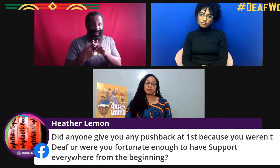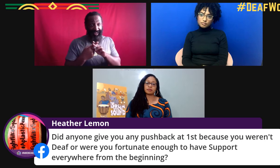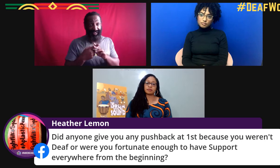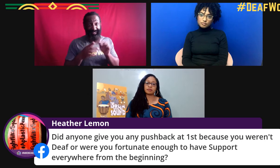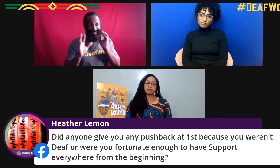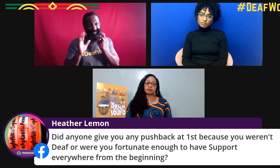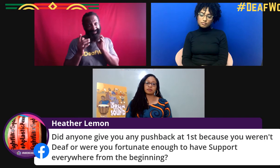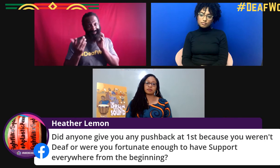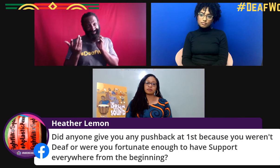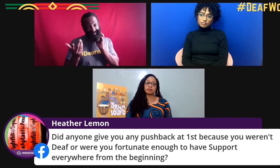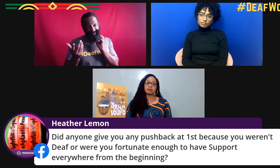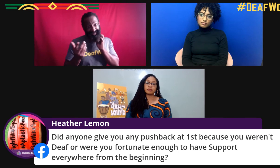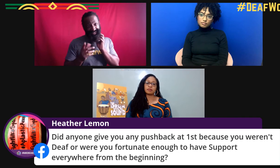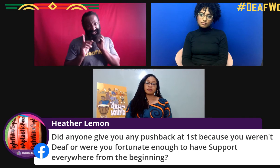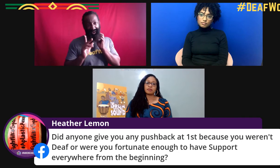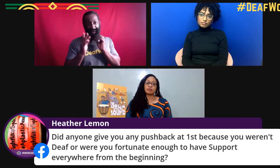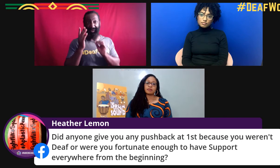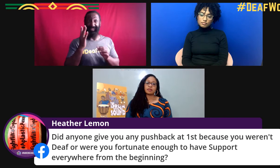have support